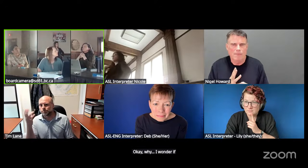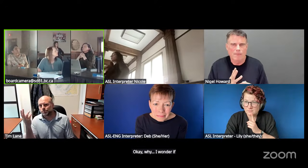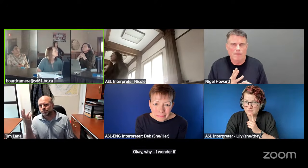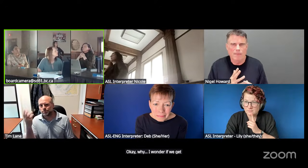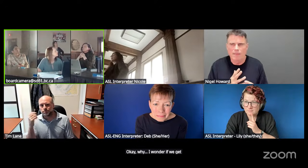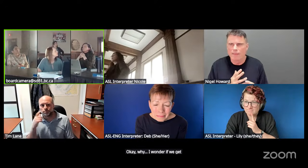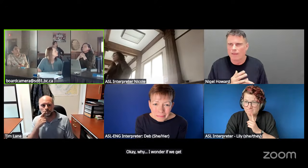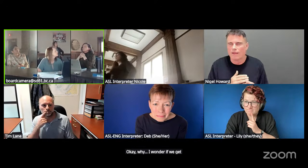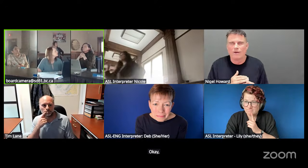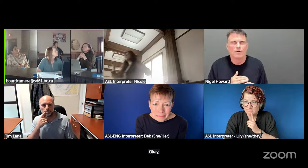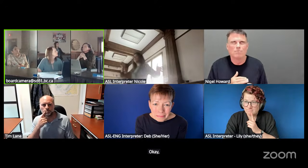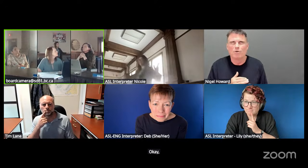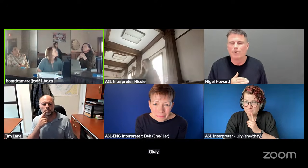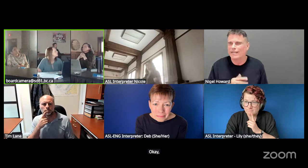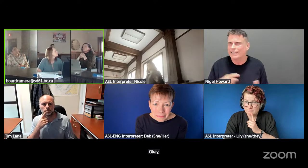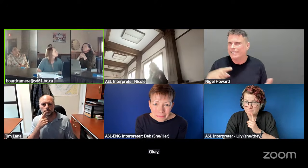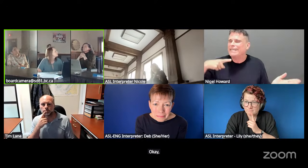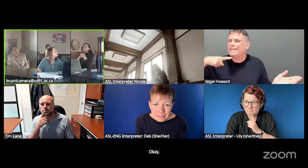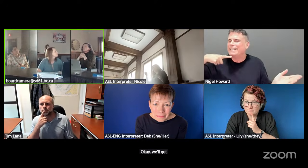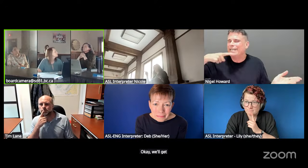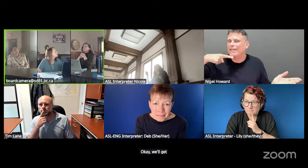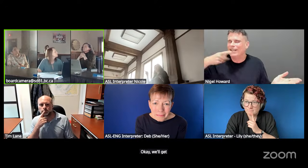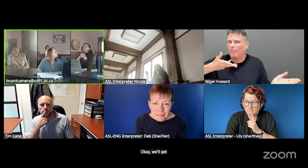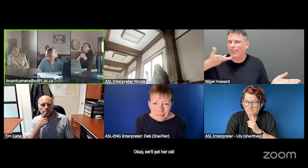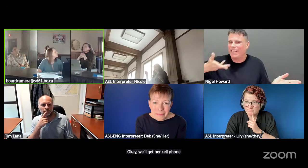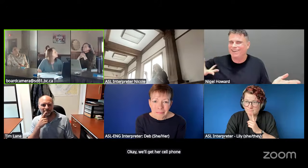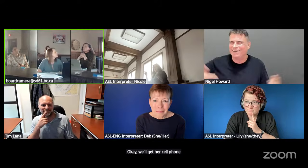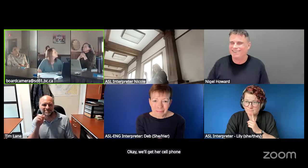for get first cell phone.